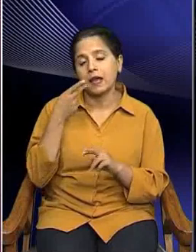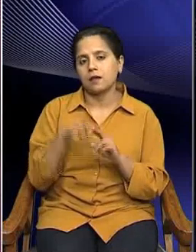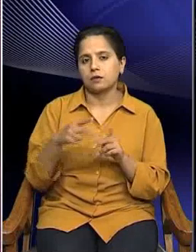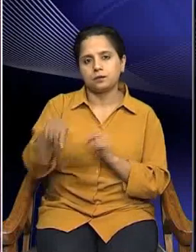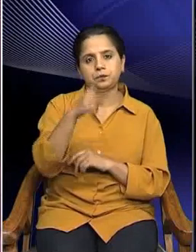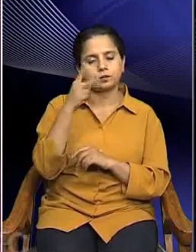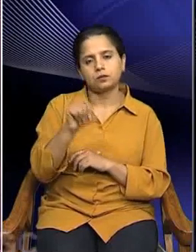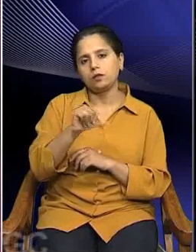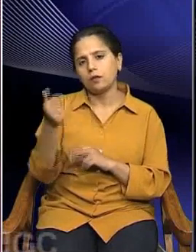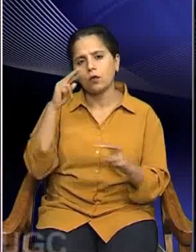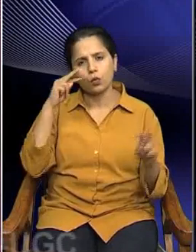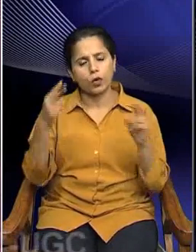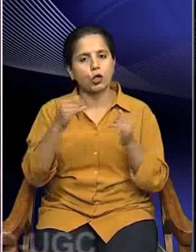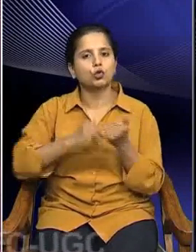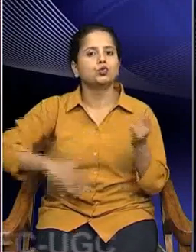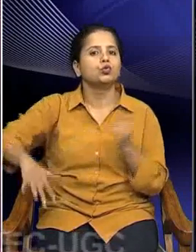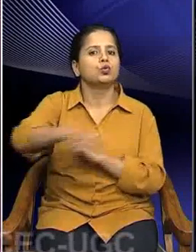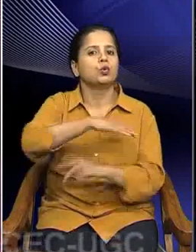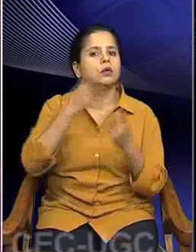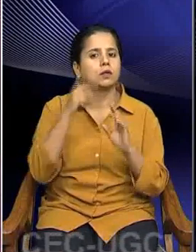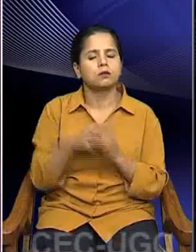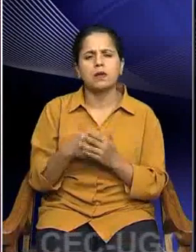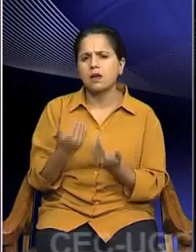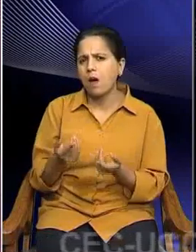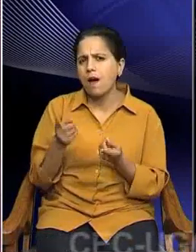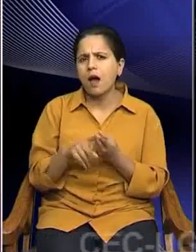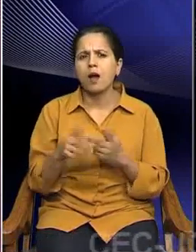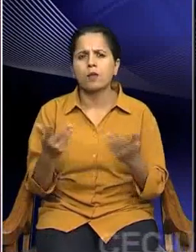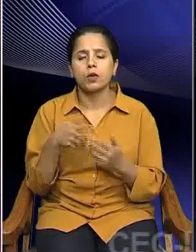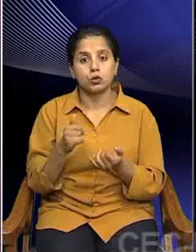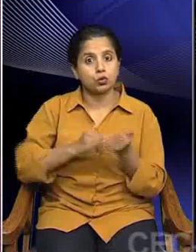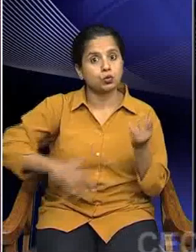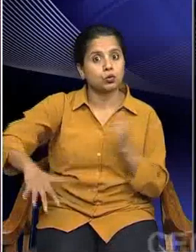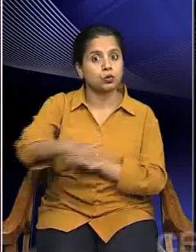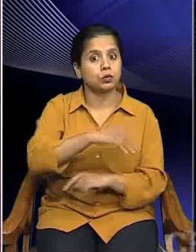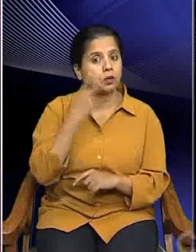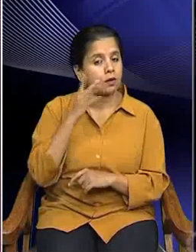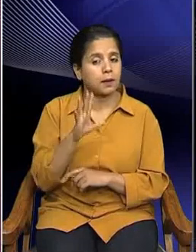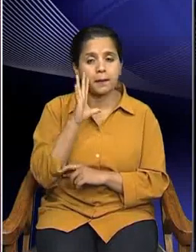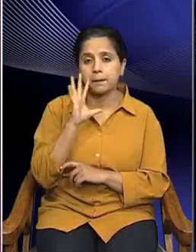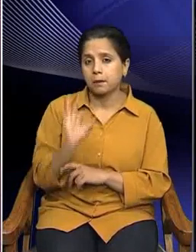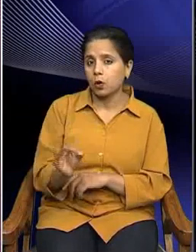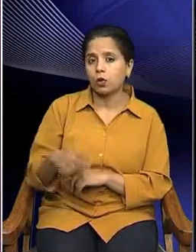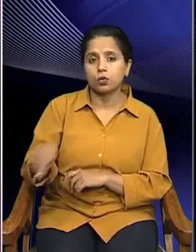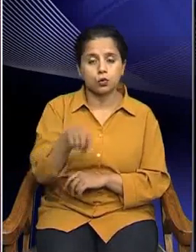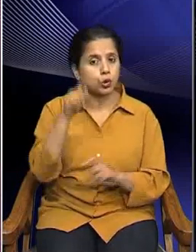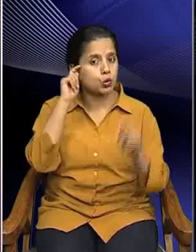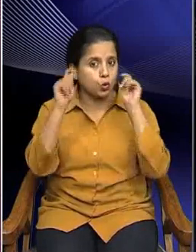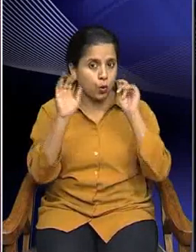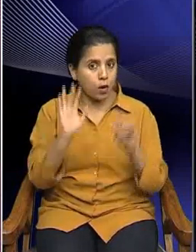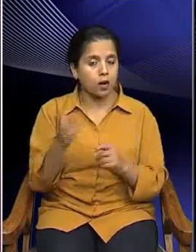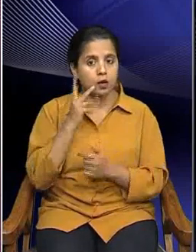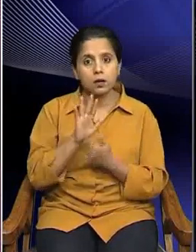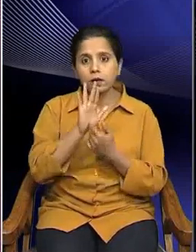at the other side, the social components. So what is happening? Social component does play a very significant role in influencing